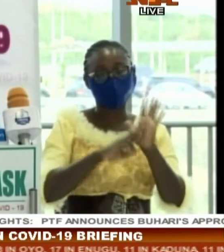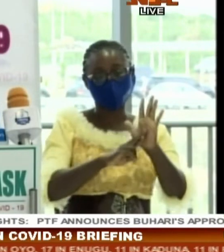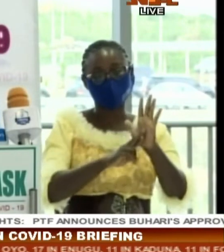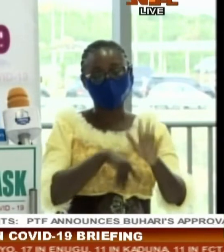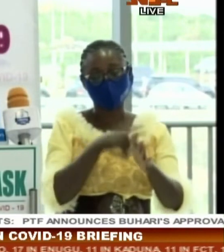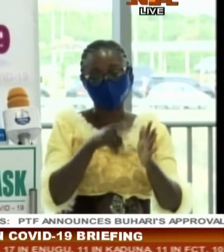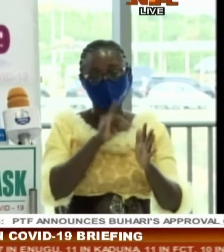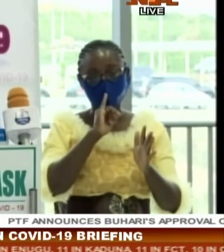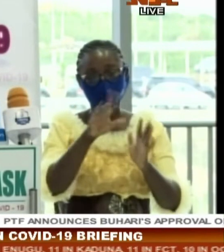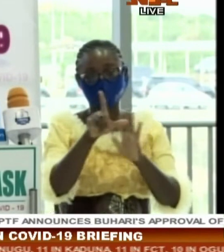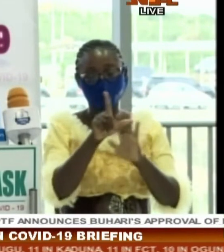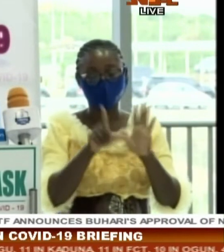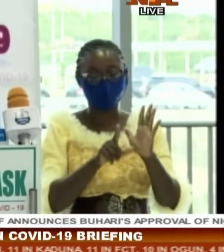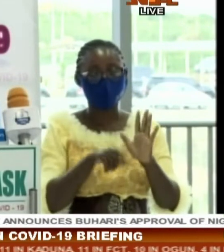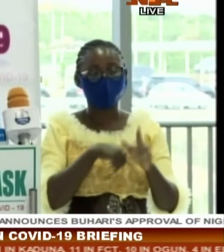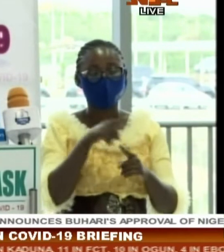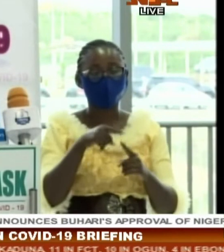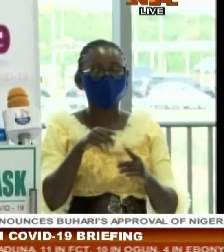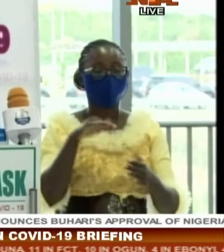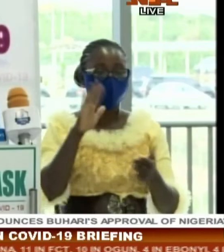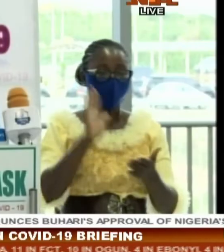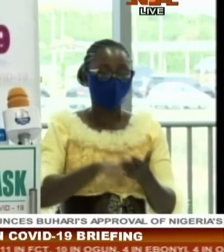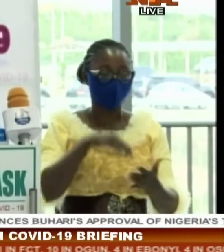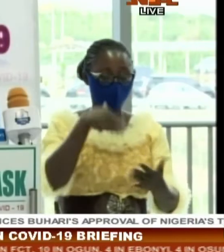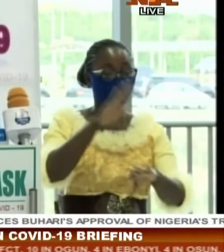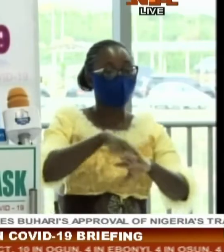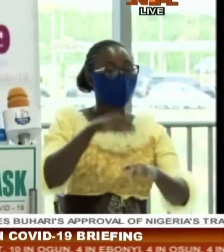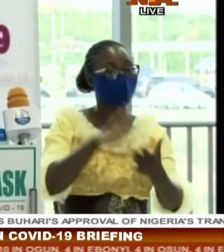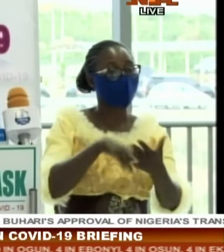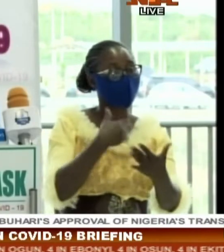This is as you are arriving. Then on arrival in Nigeria,